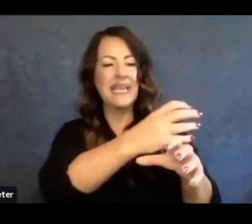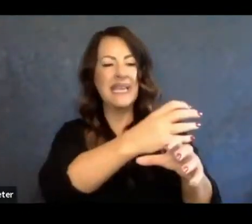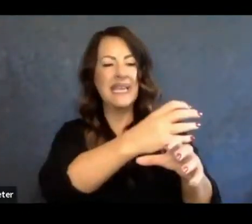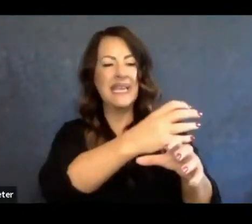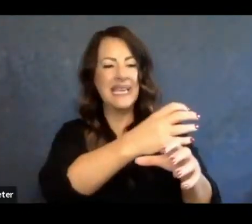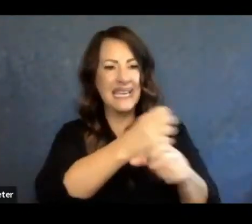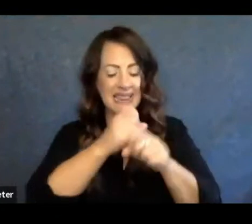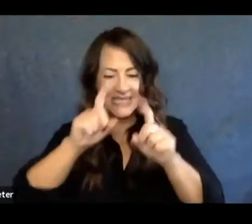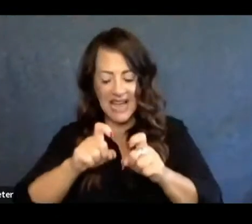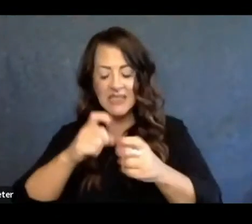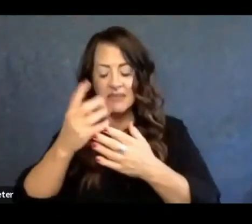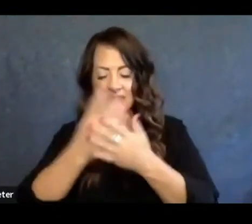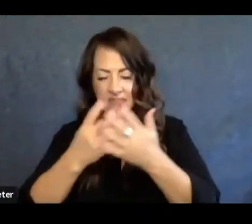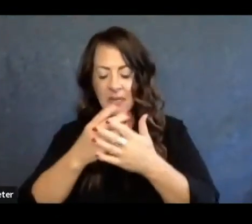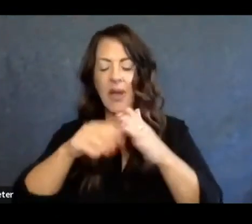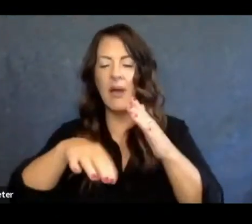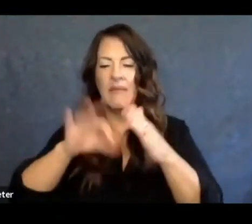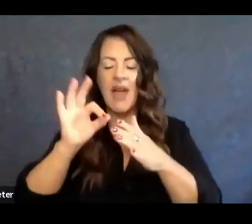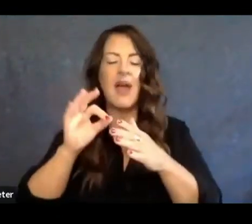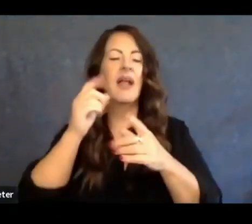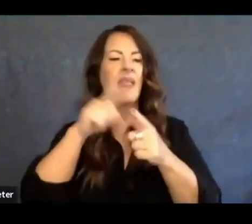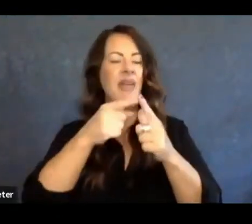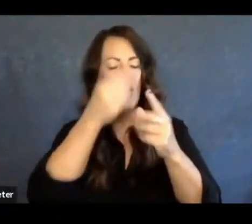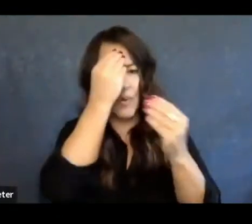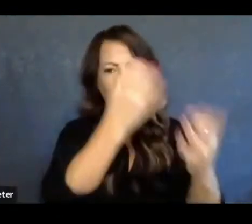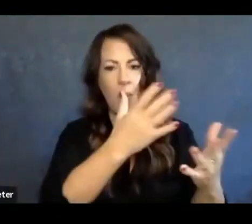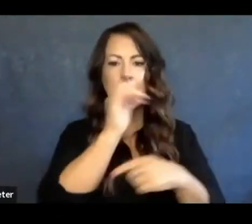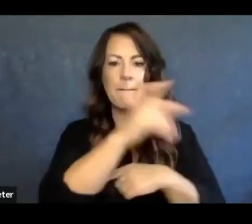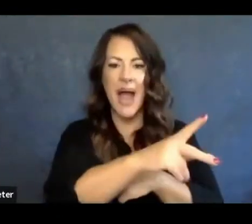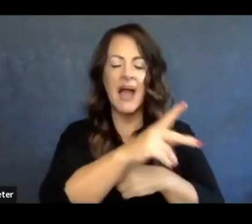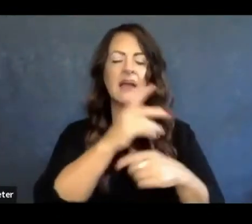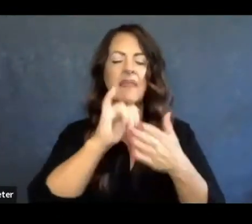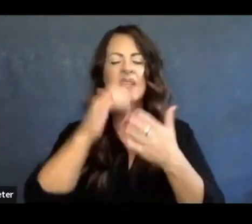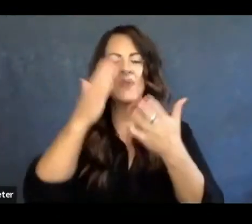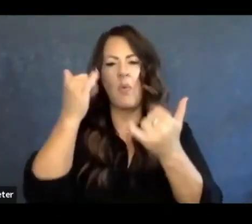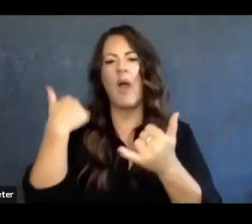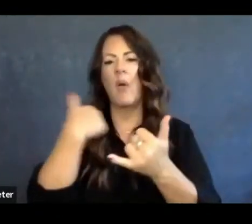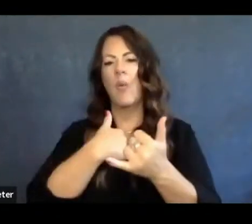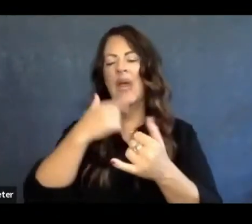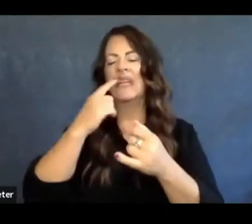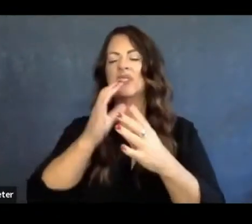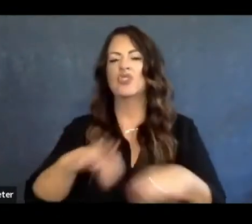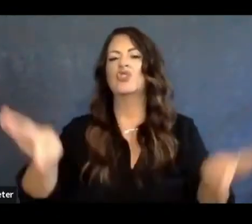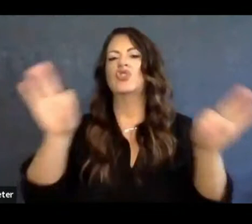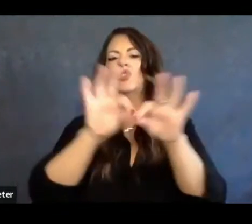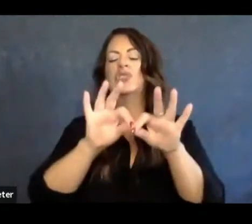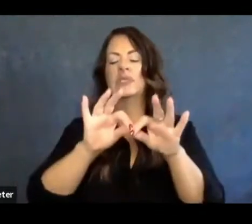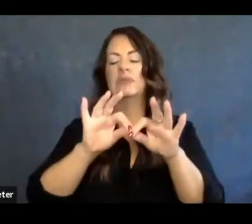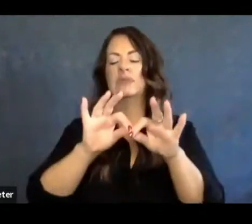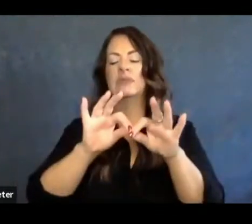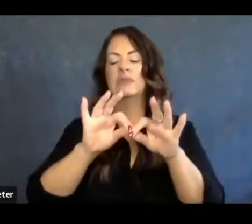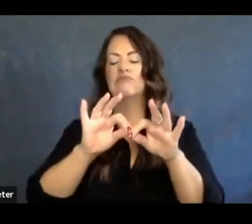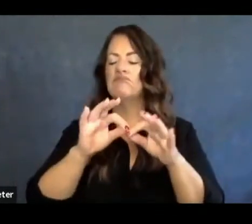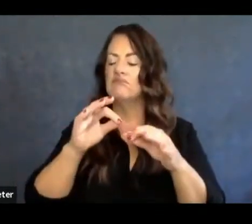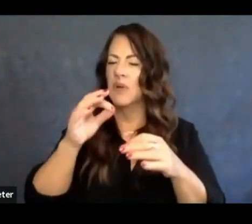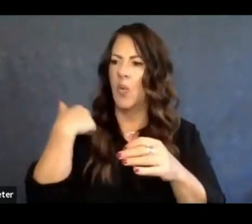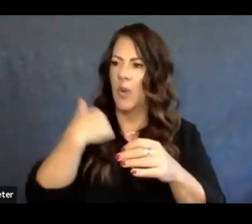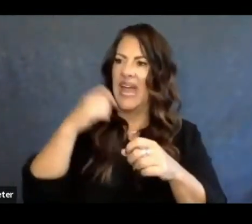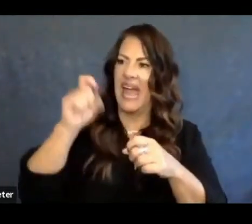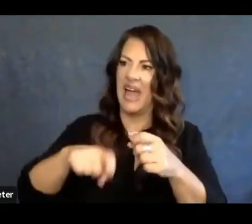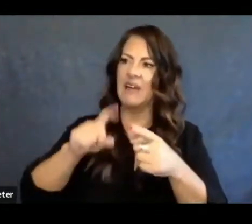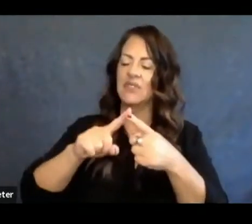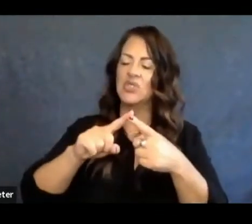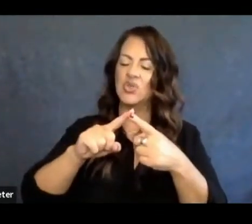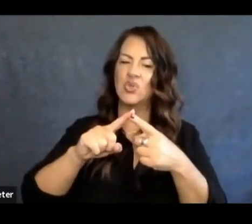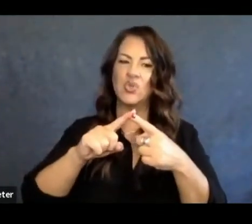the reporting challenges that we just discussed. And that's why it's an urgent issue for us to not only work down the backlog,